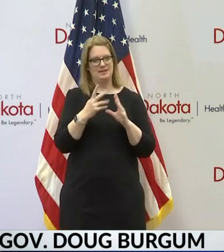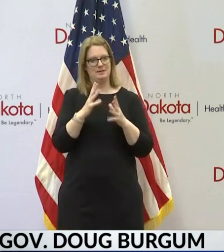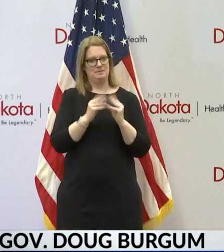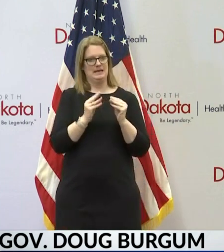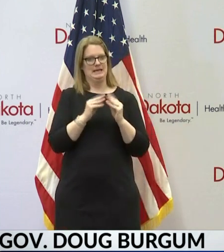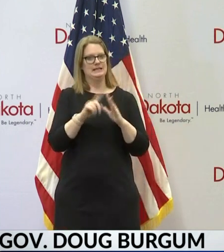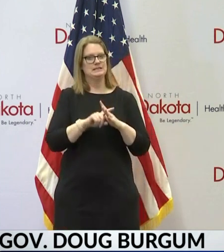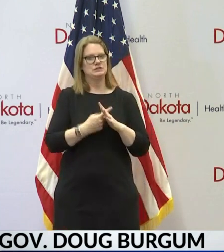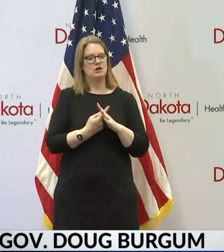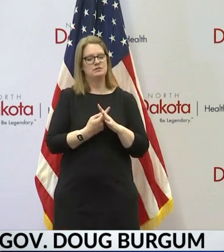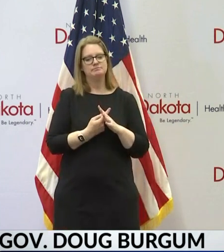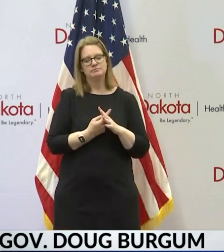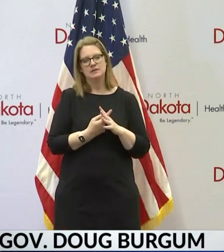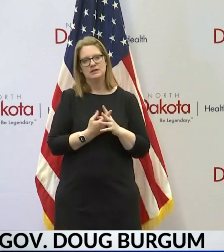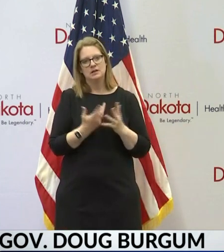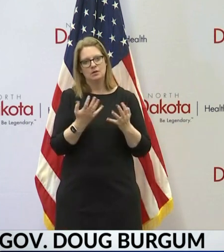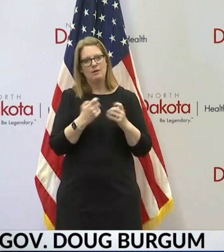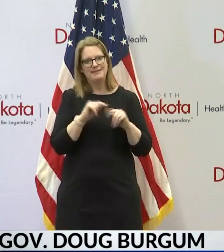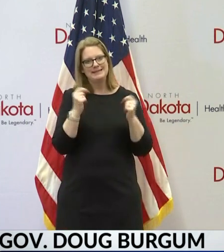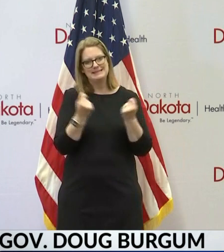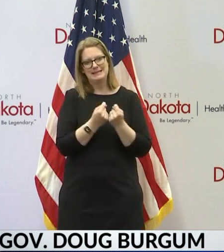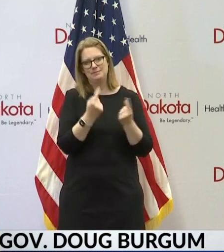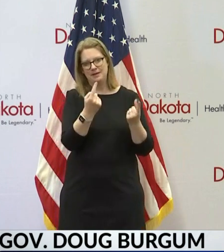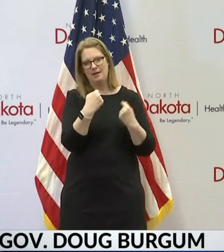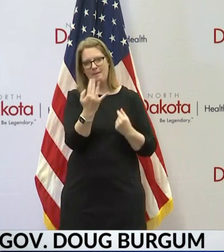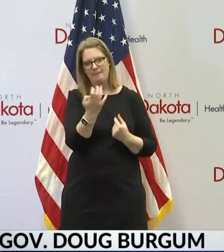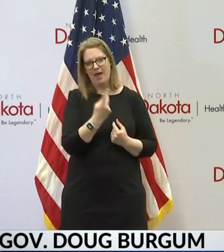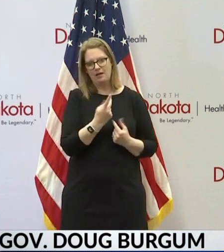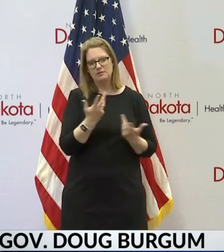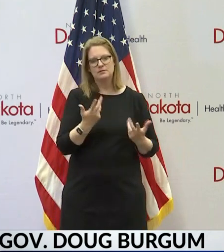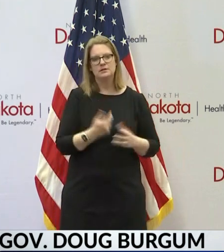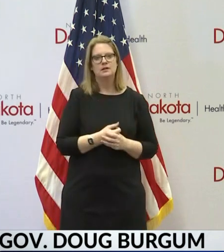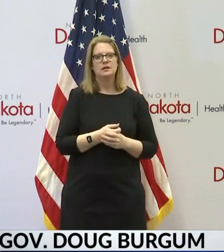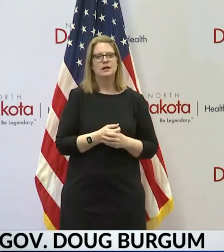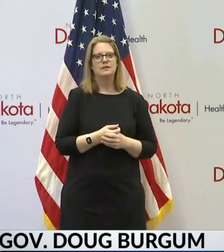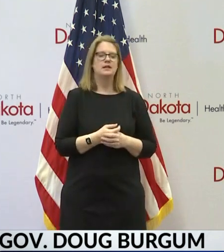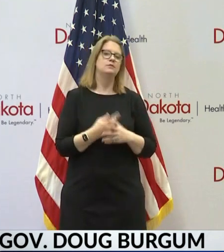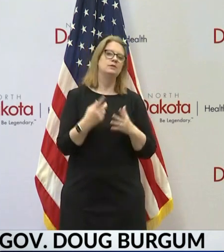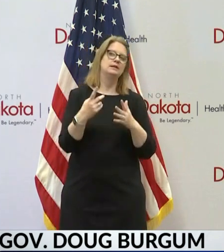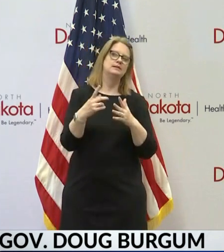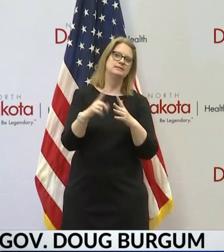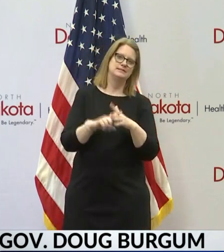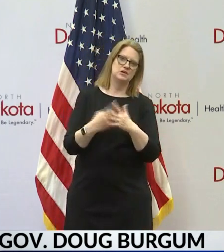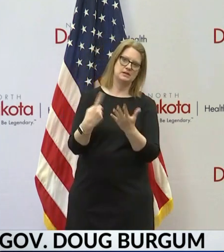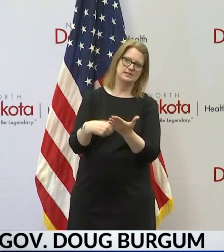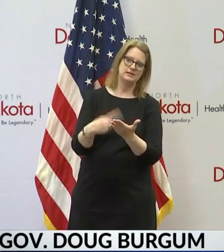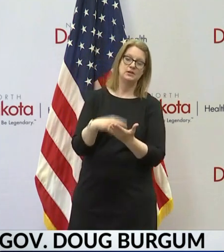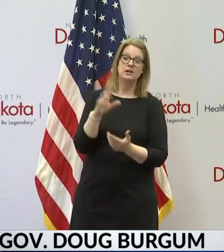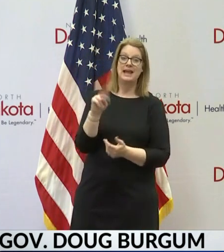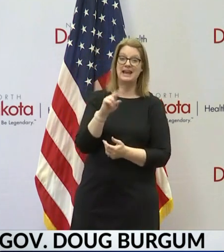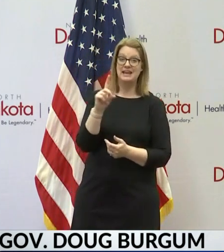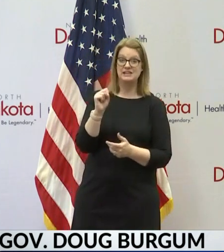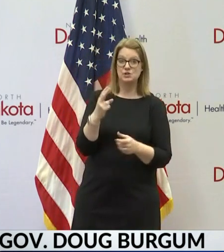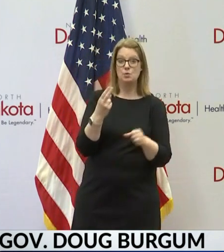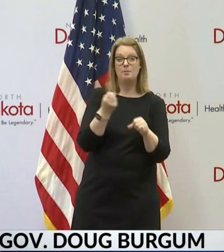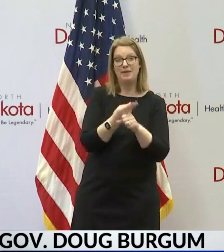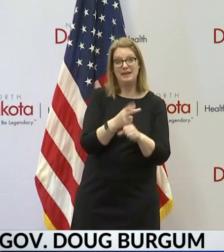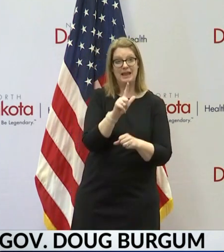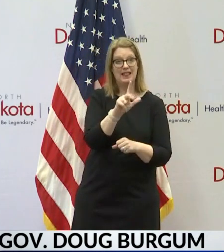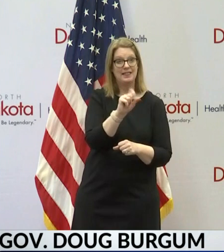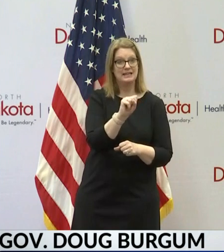that he would love to reschedule, love to have the team back sometime. And then that led to a discussion about, could NDSU have beaten